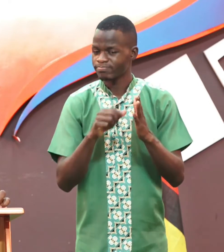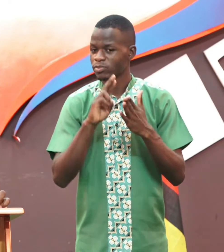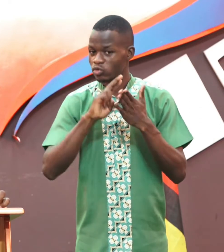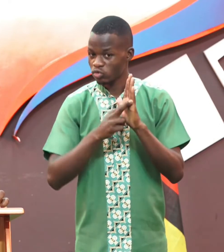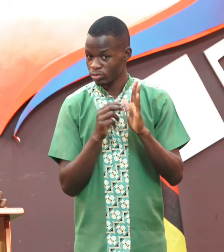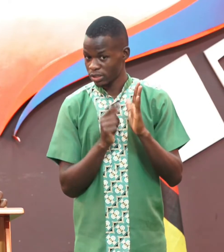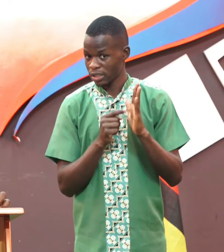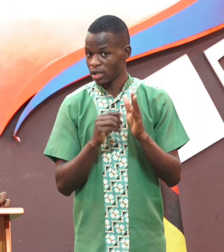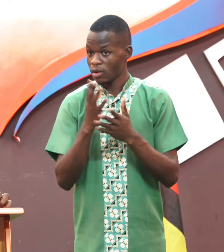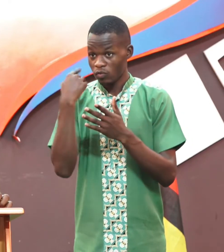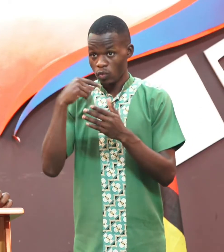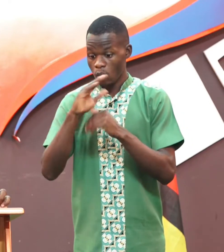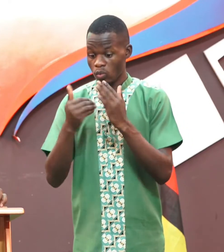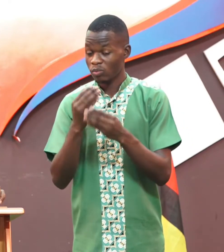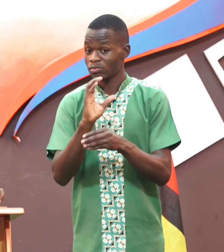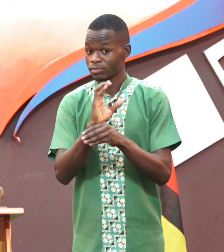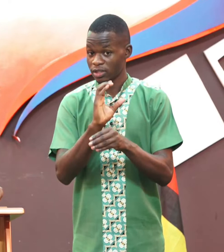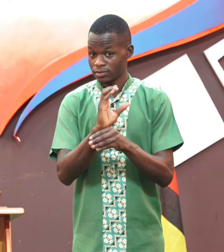for it in the day of judgment.